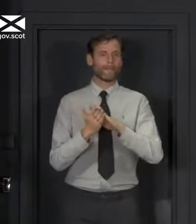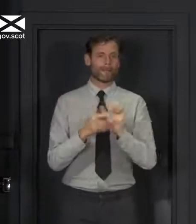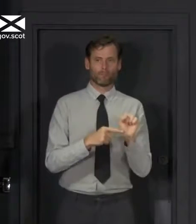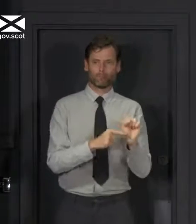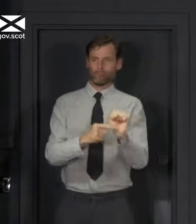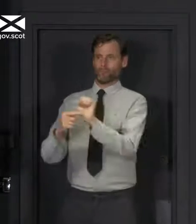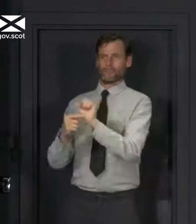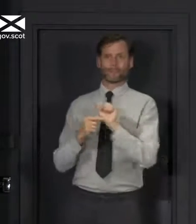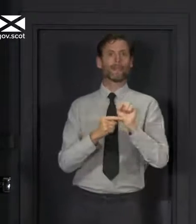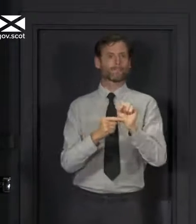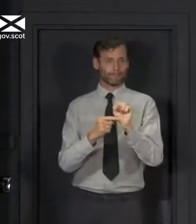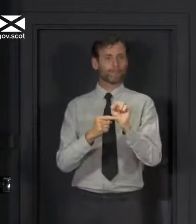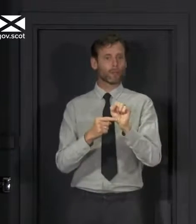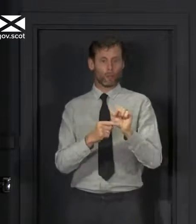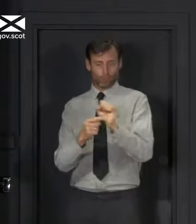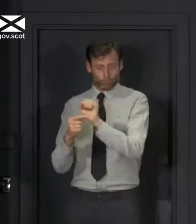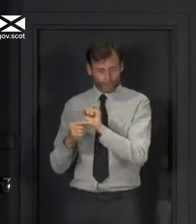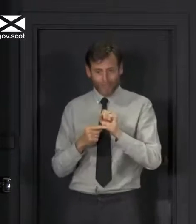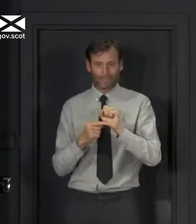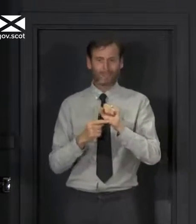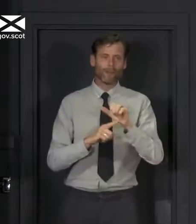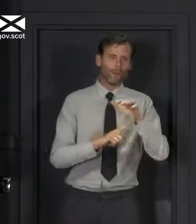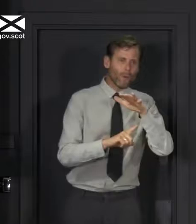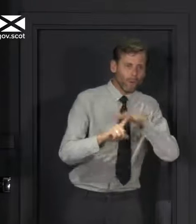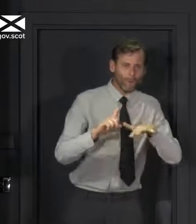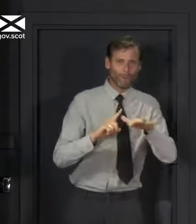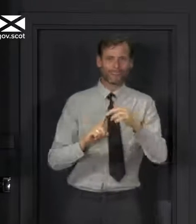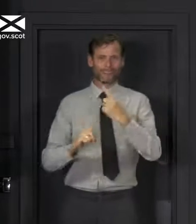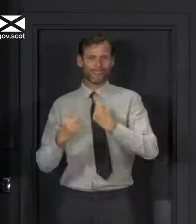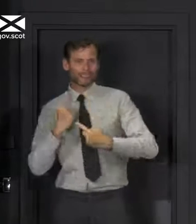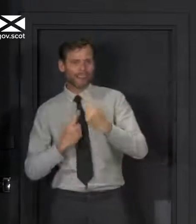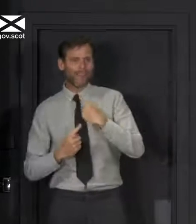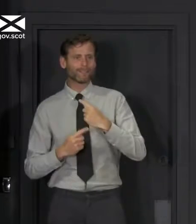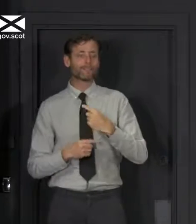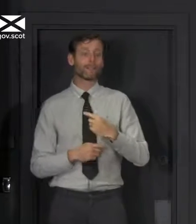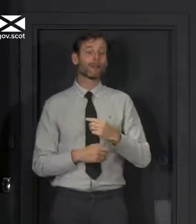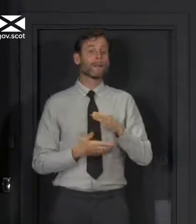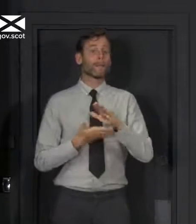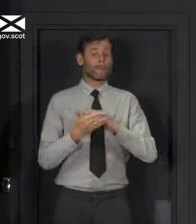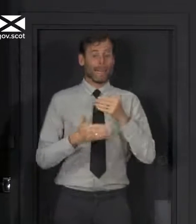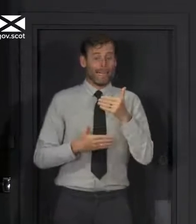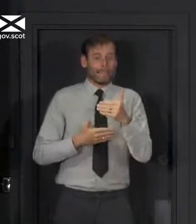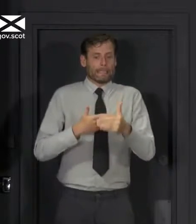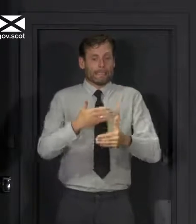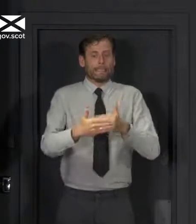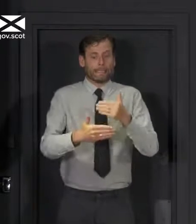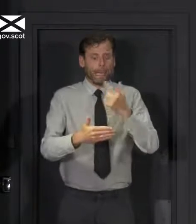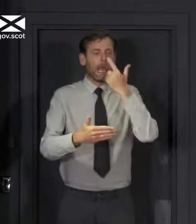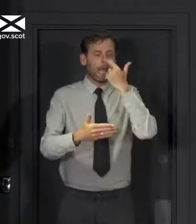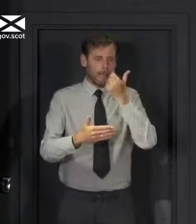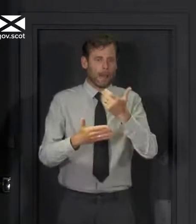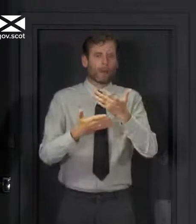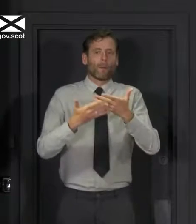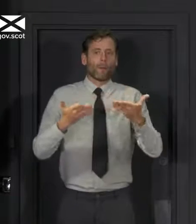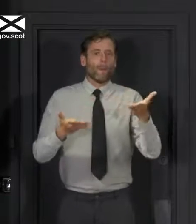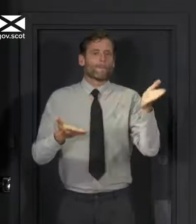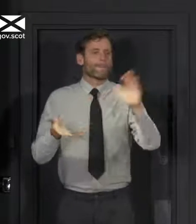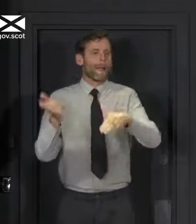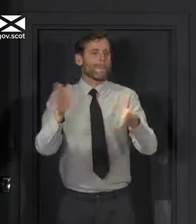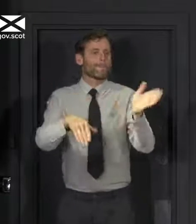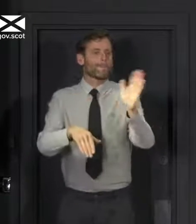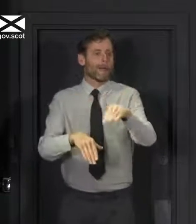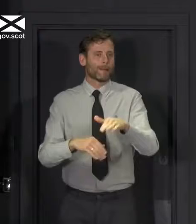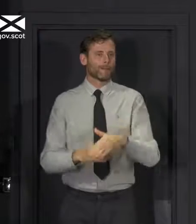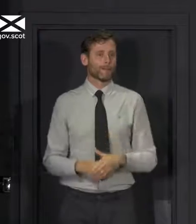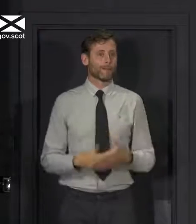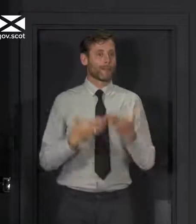our communities, and we will bring forward the time when we can take further steps out of lockdown. I'll